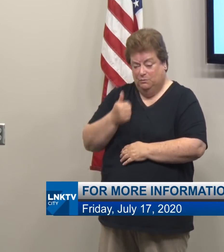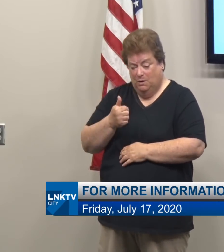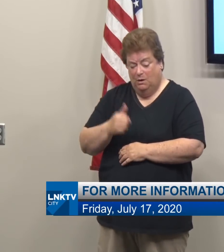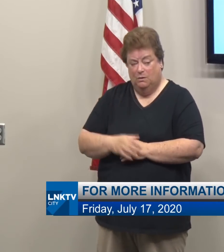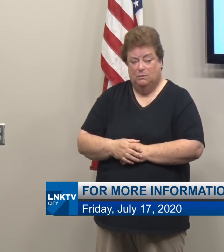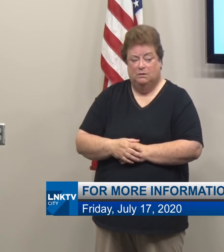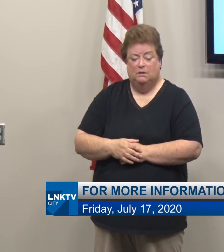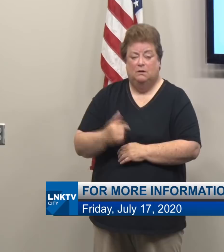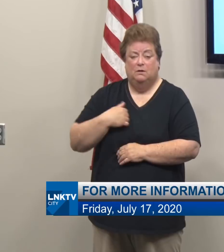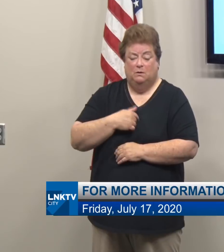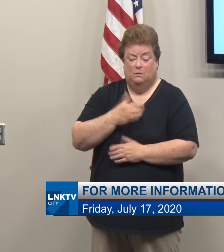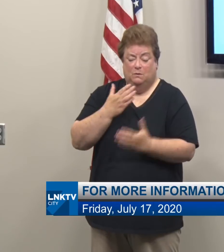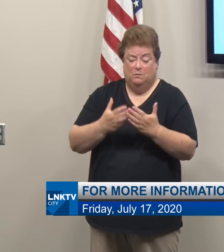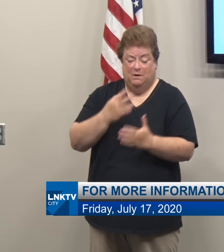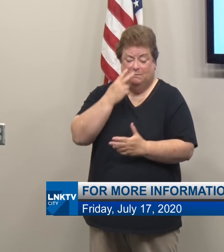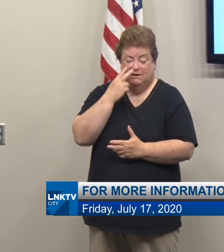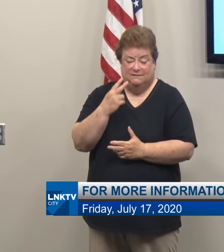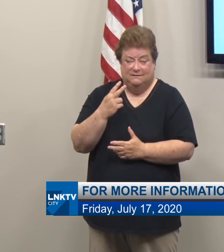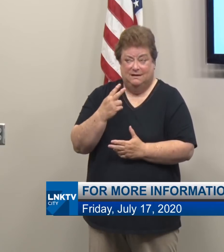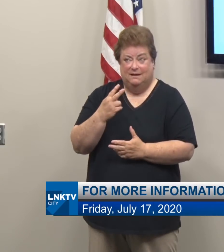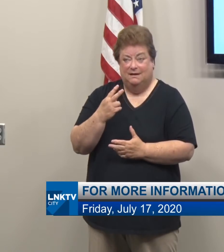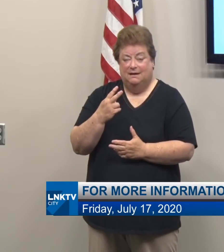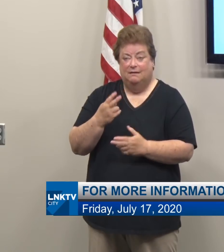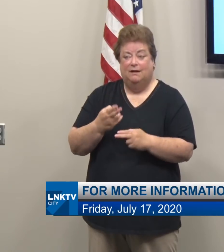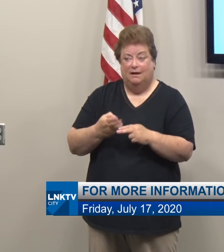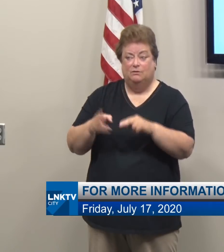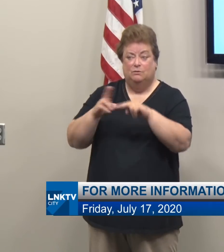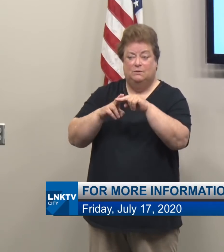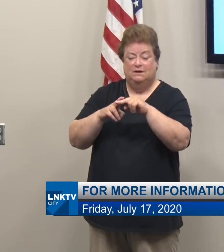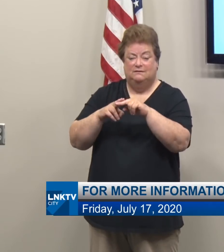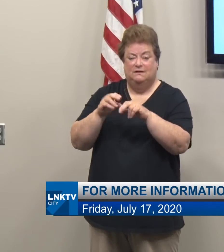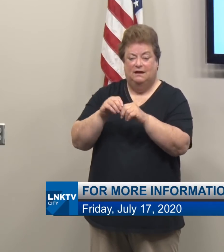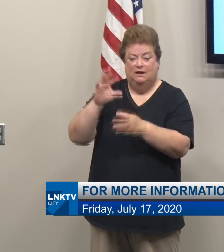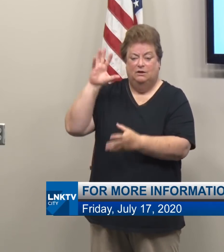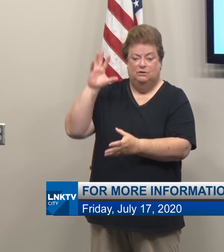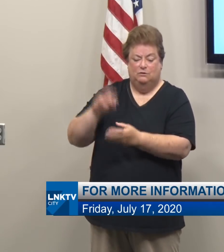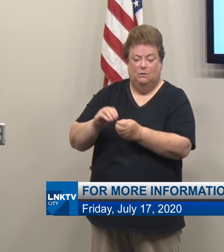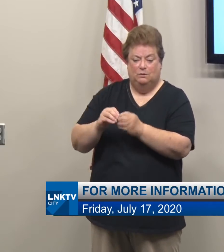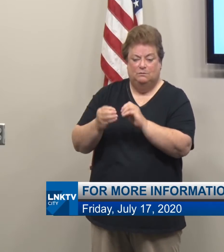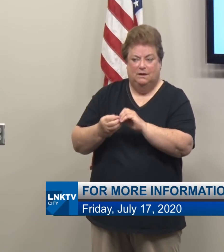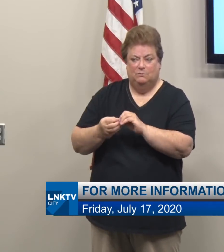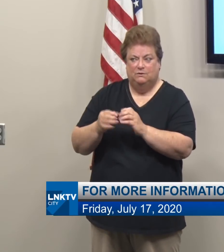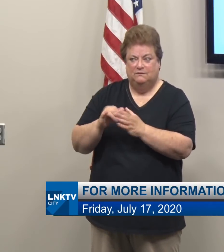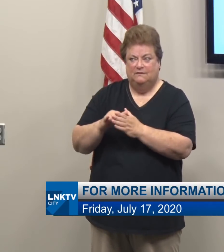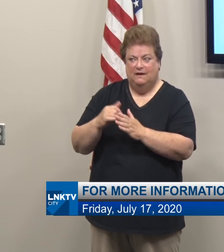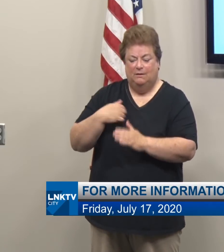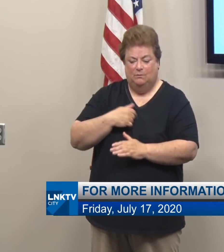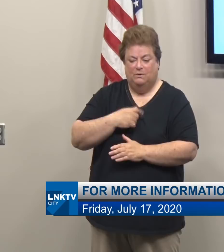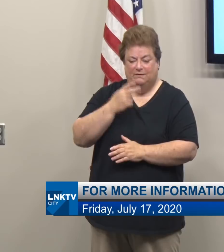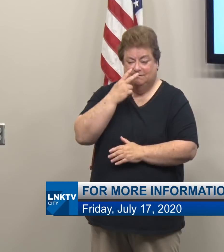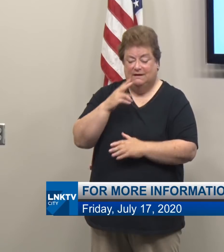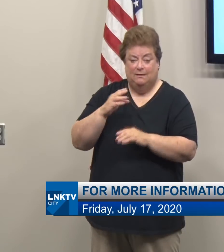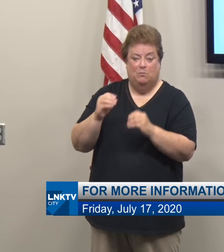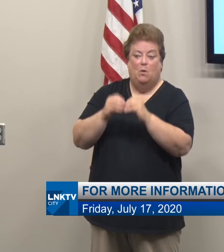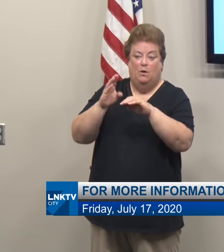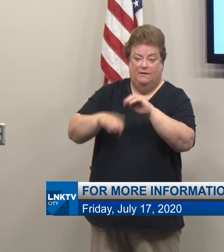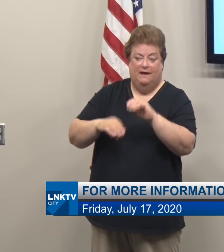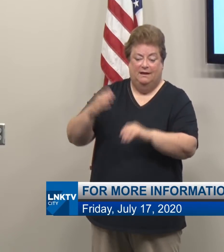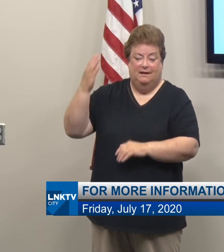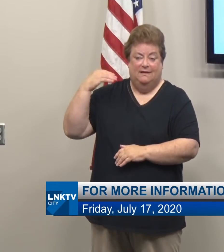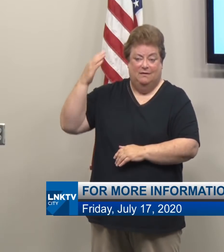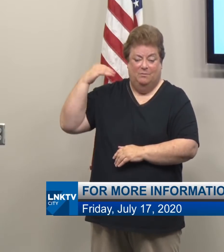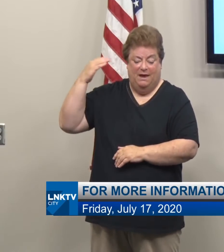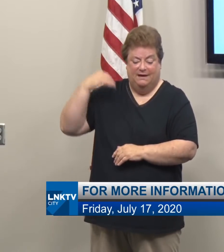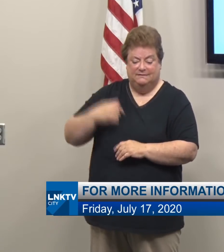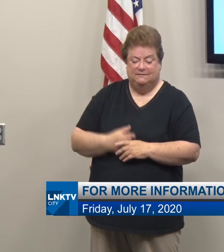we will probably see, as I said, an increase in our total number of cases that will exceed anything we've had in the past. Clearly,